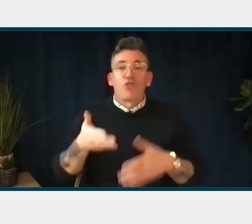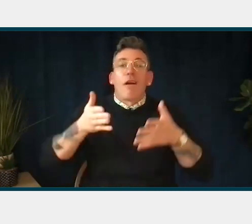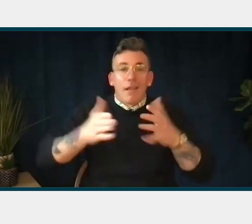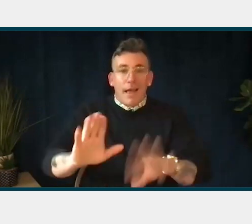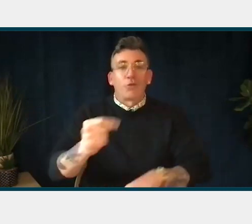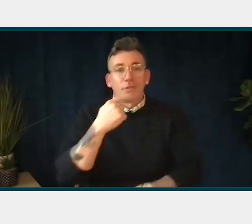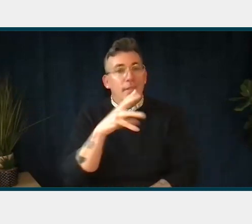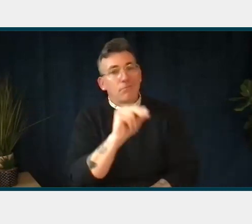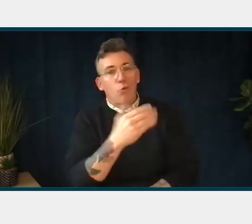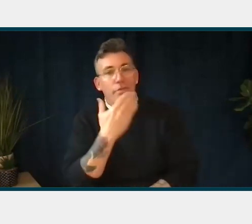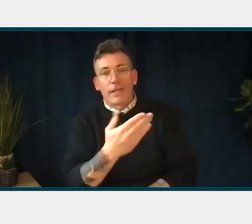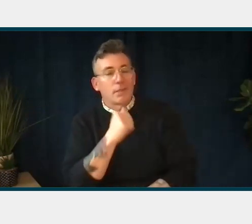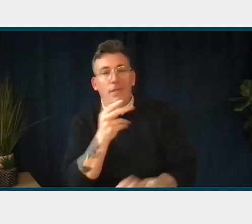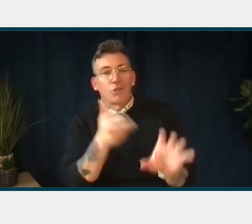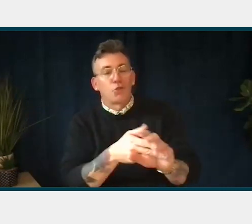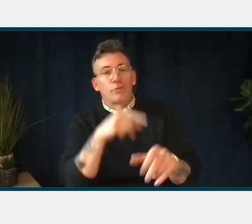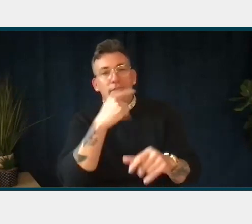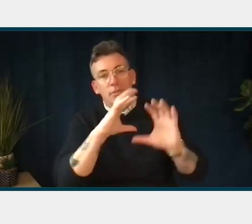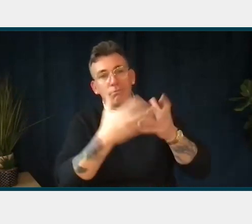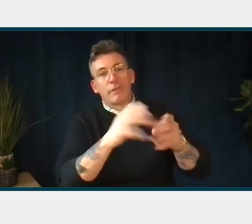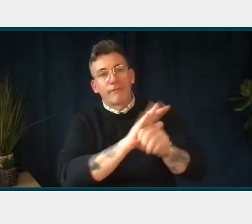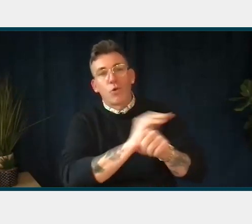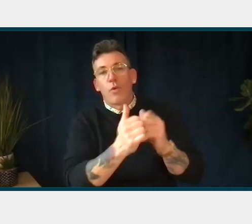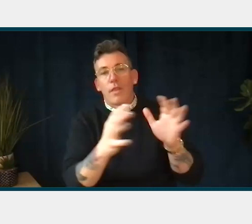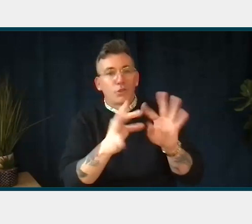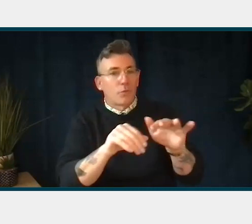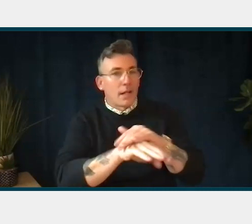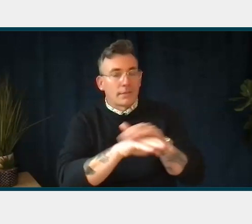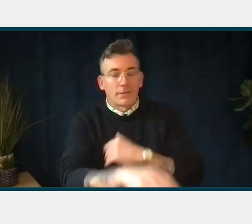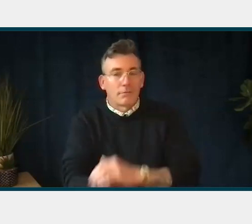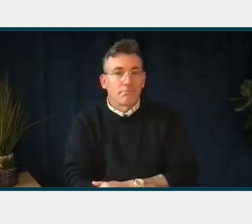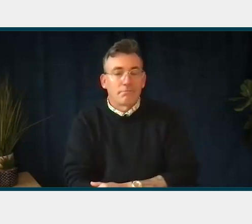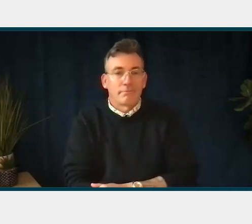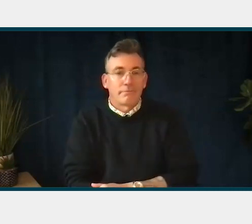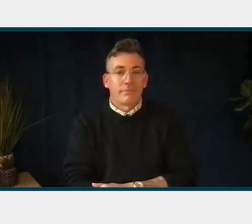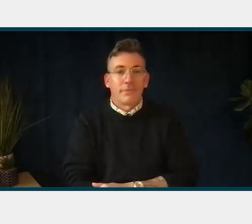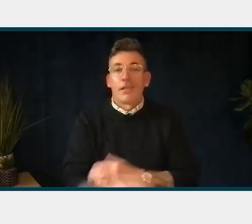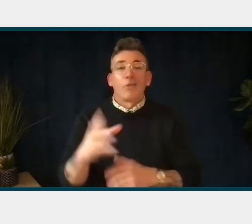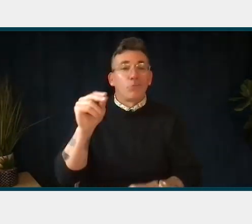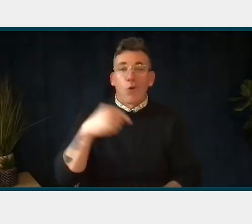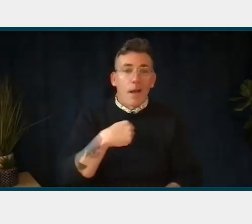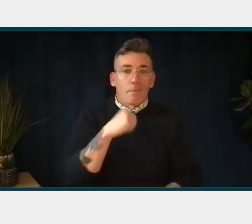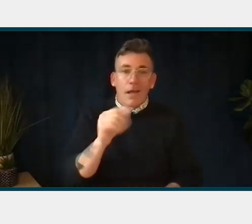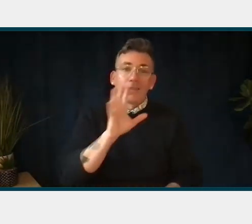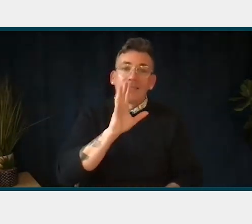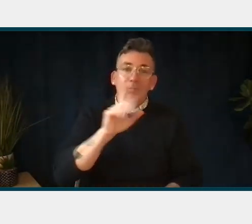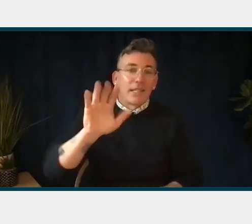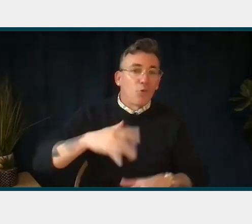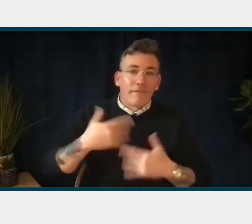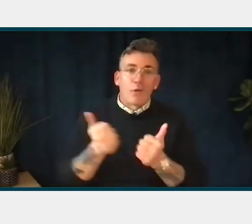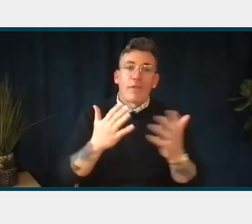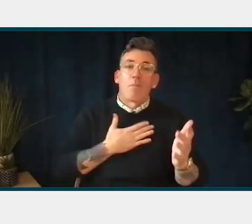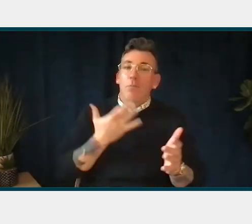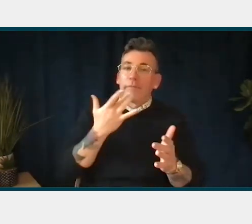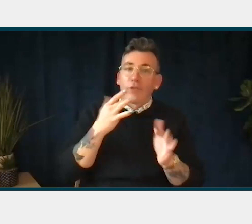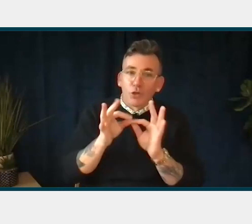that space and allow yourself to set boundaries and say, no, I'm not going to enjoy this hearing event or hearing group without an